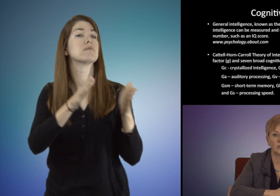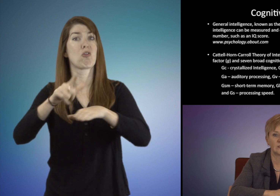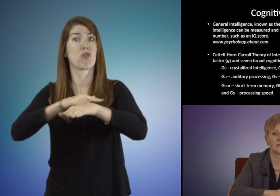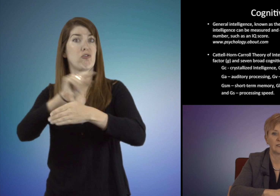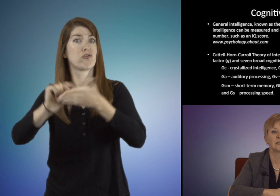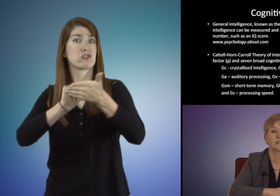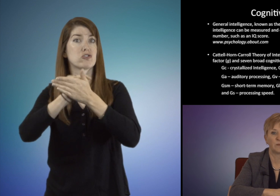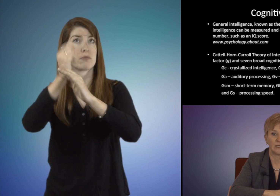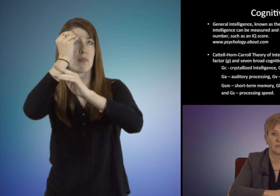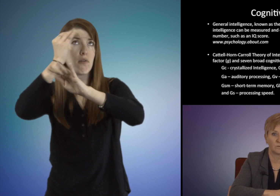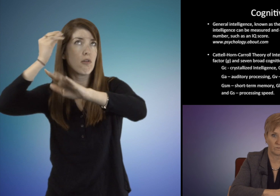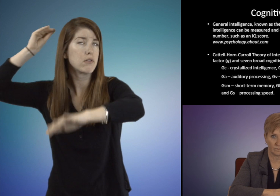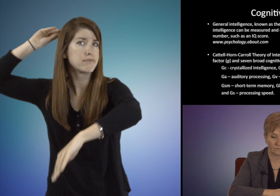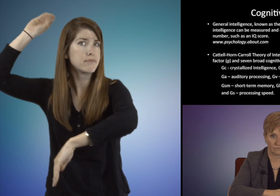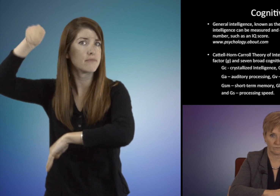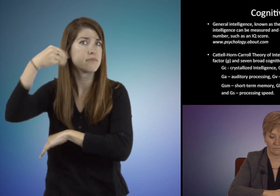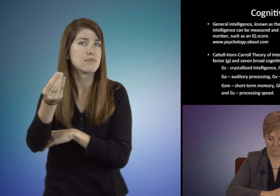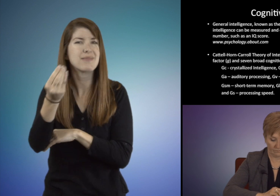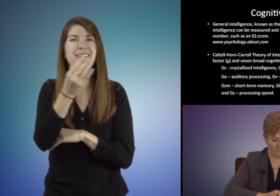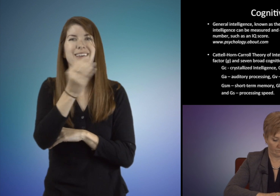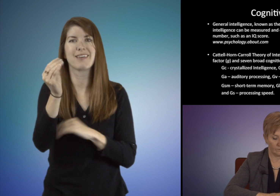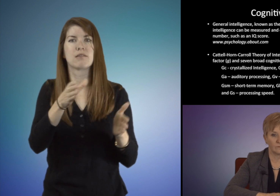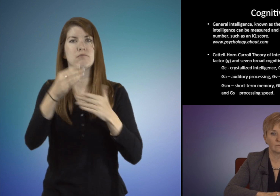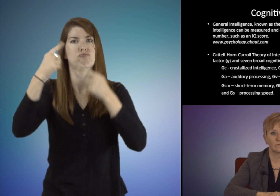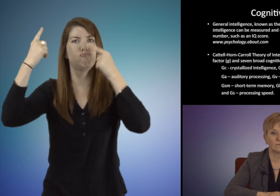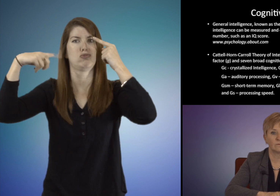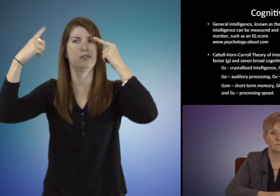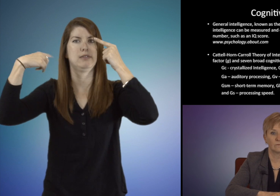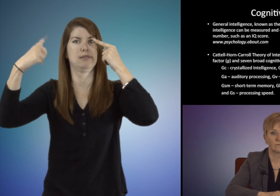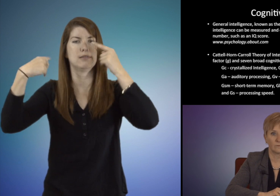and processing speed.